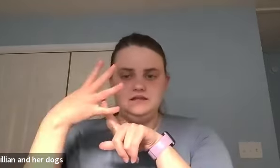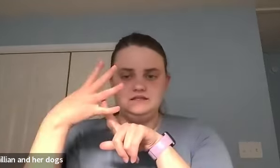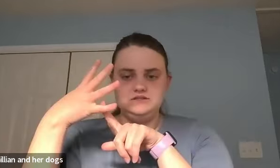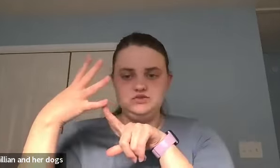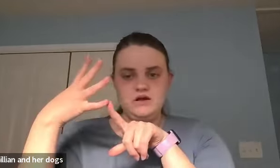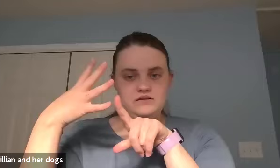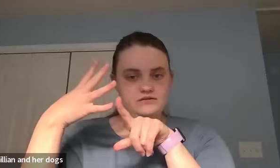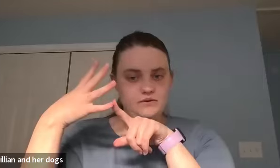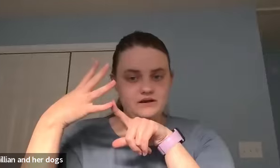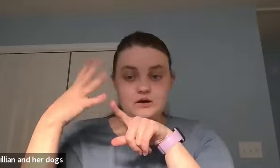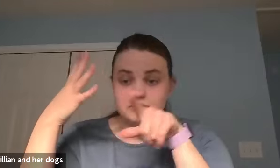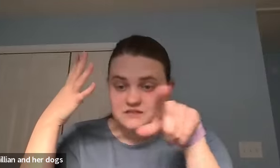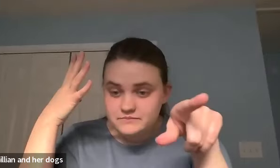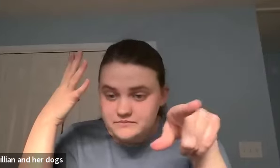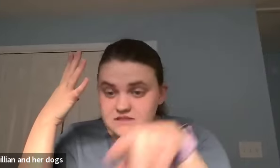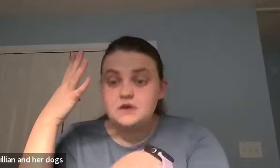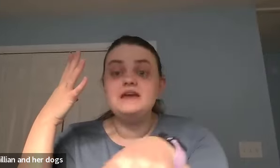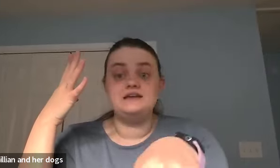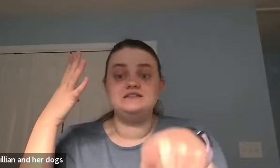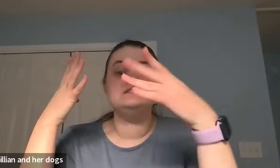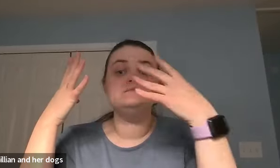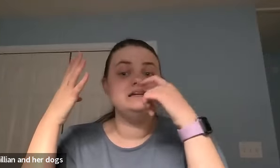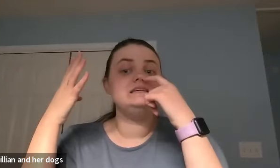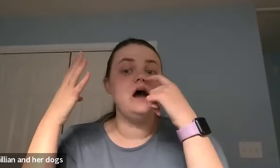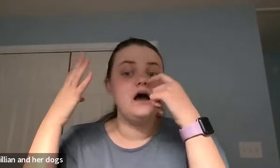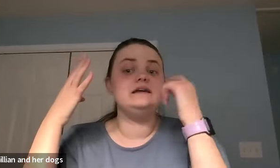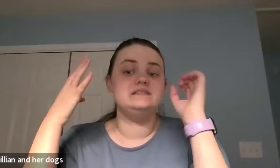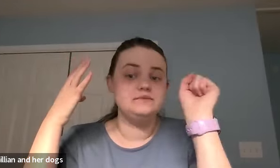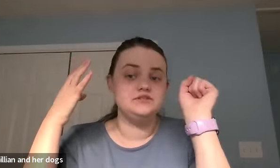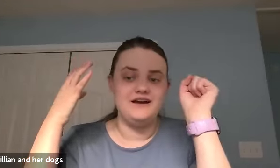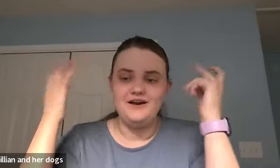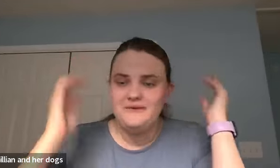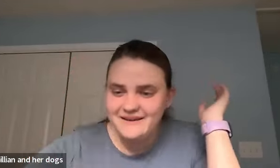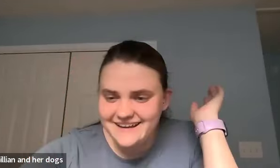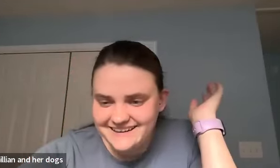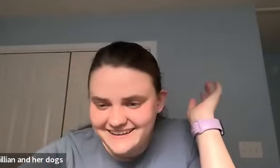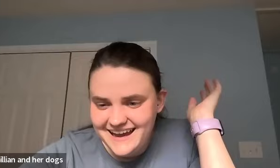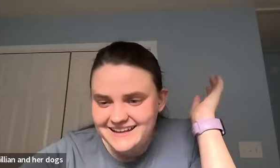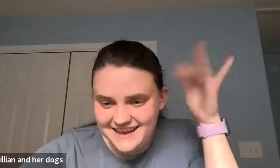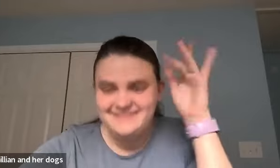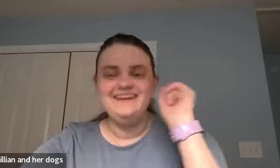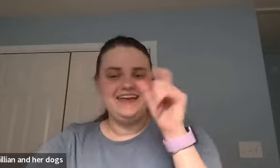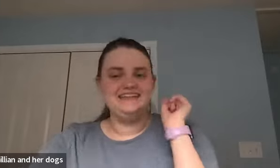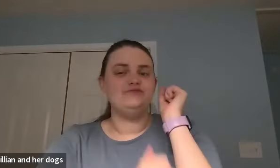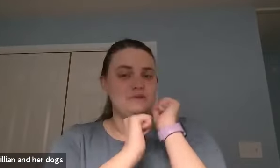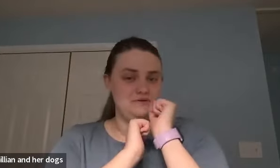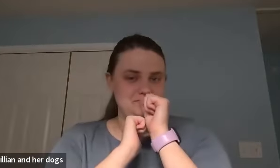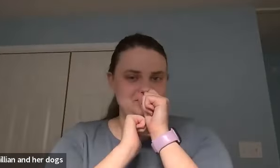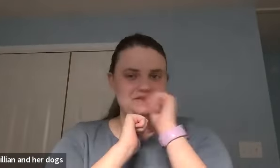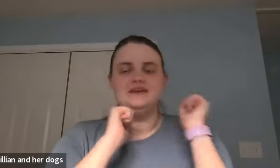let's do our little fork. Oh, so yes, so spicy hot and temperature hot. Okay, wait. Yeah, it's for both.